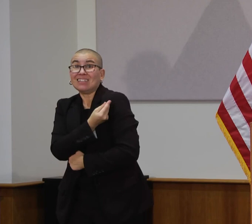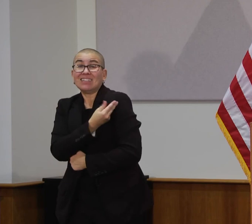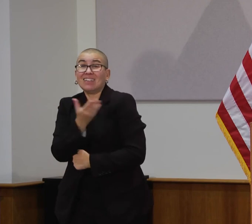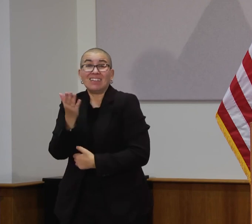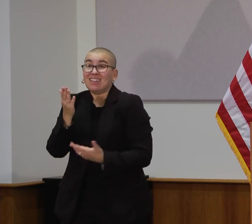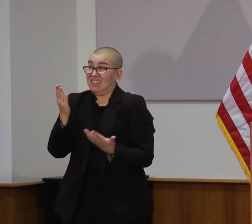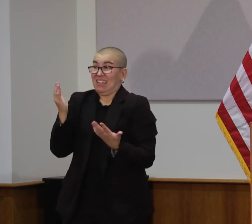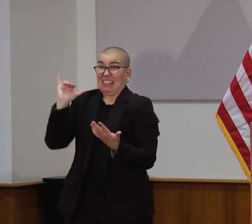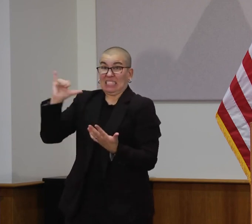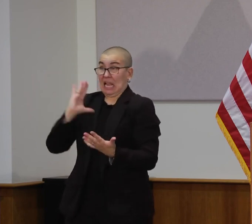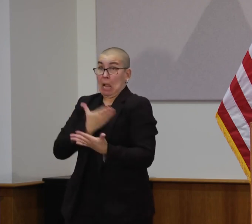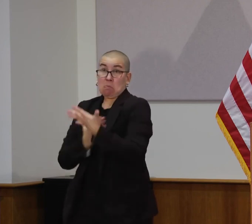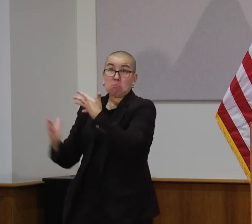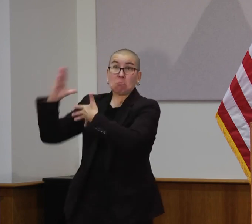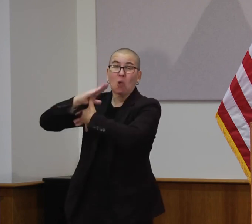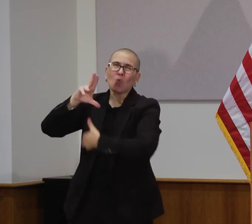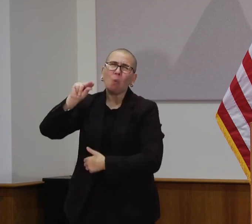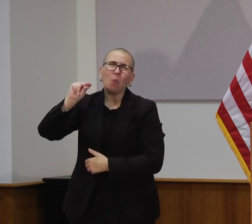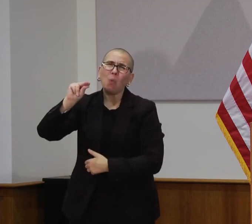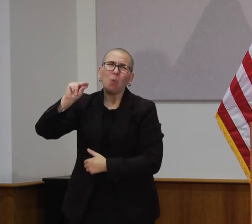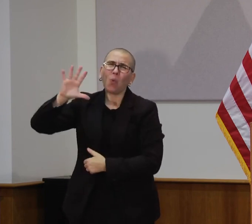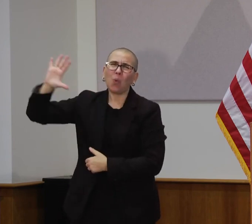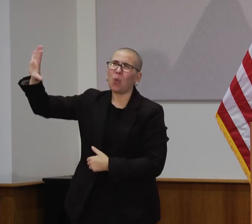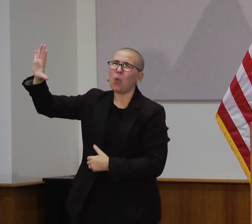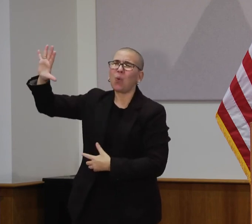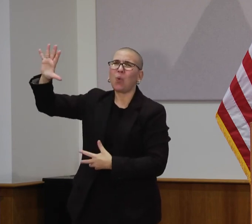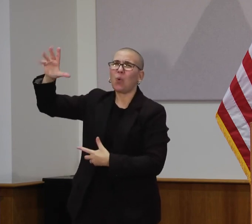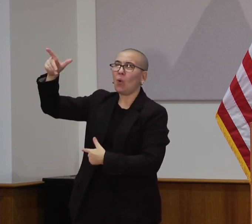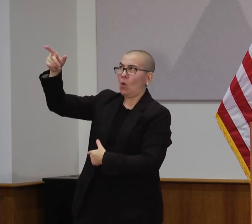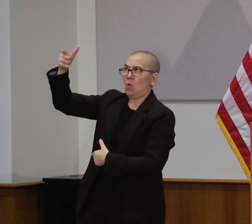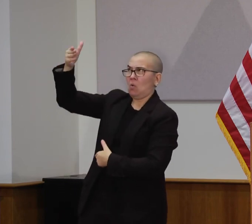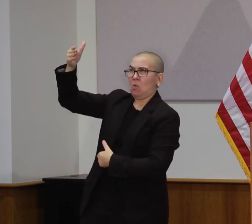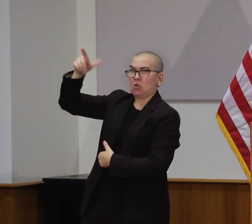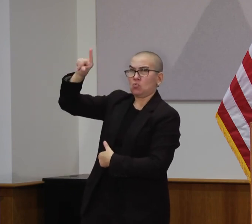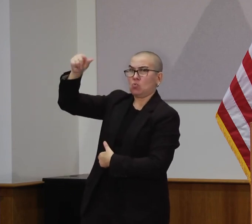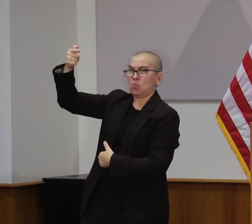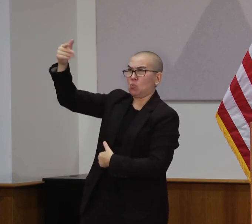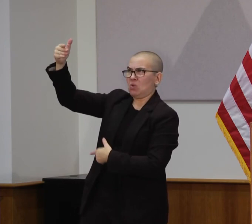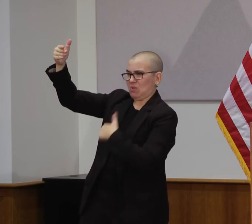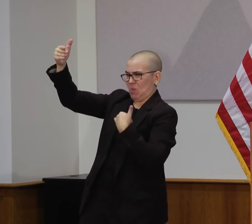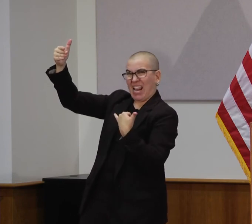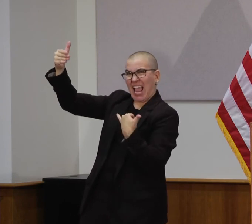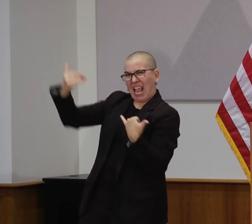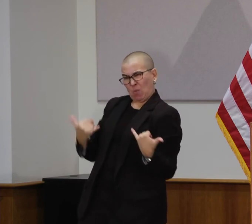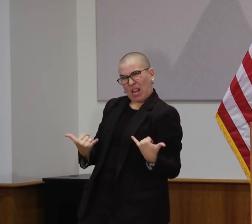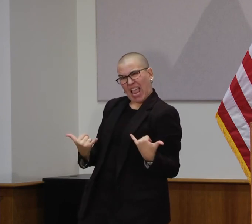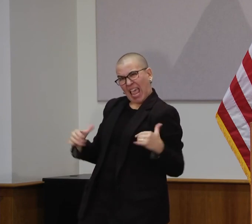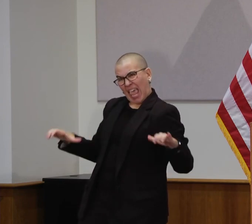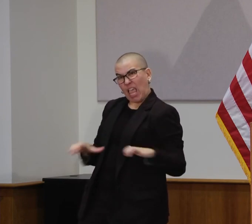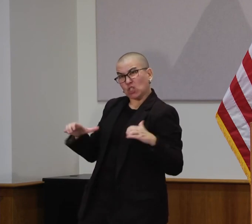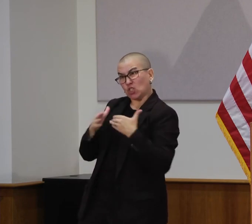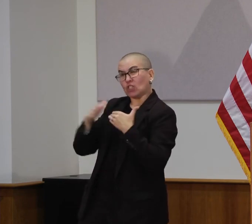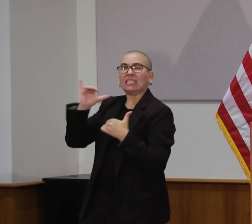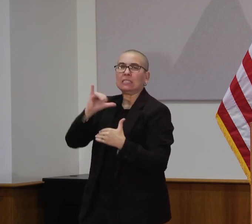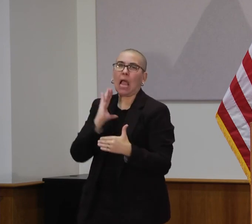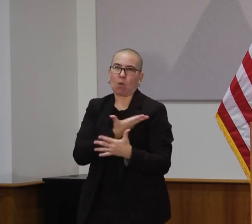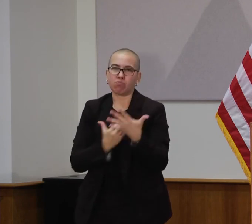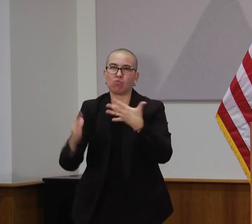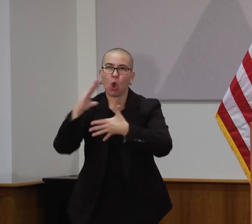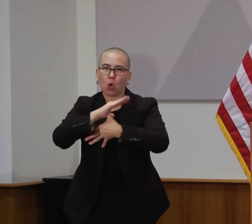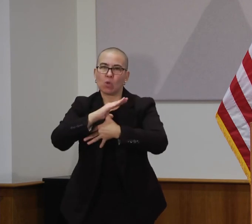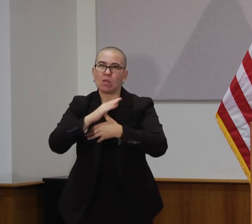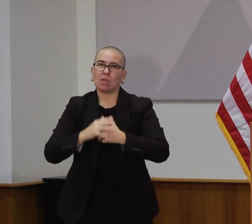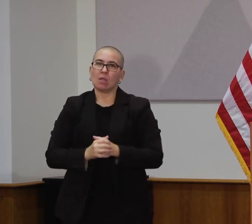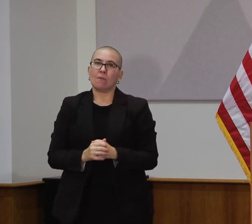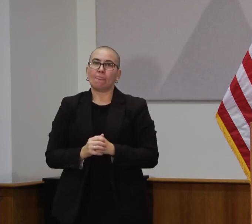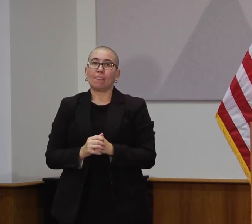now. Our personal behavior. And so I ask Minnesotans, as you heard, this is changing rapidly. Commissioner